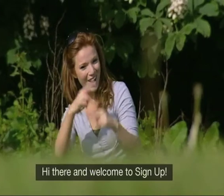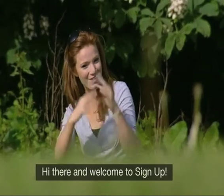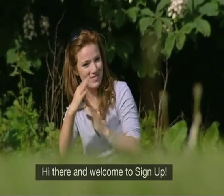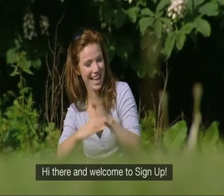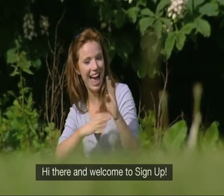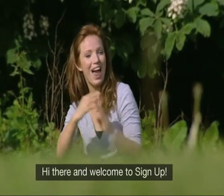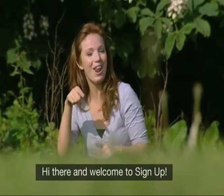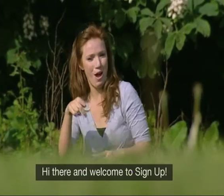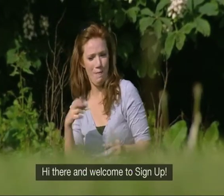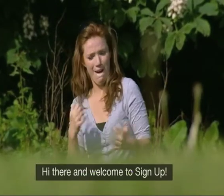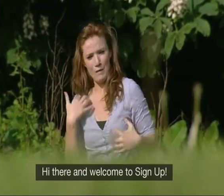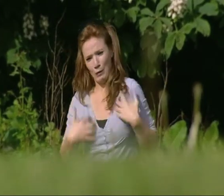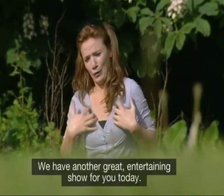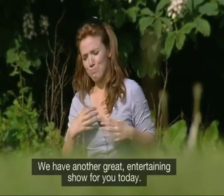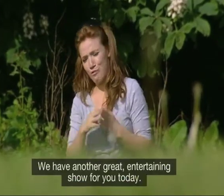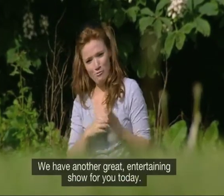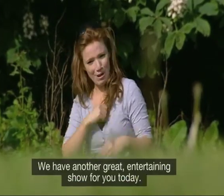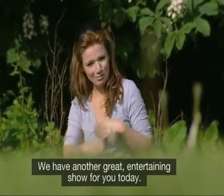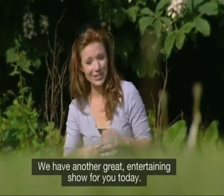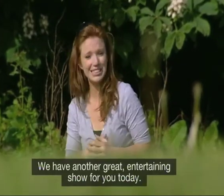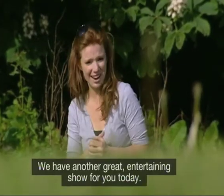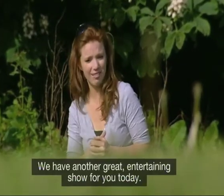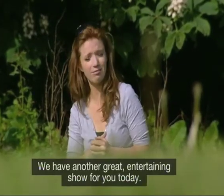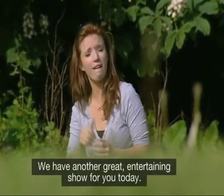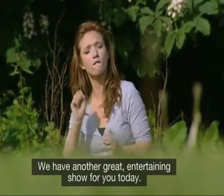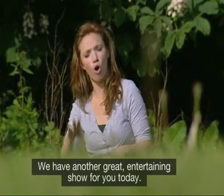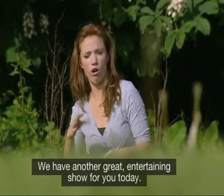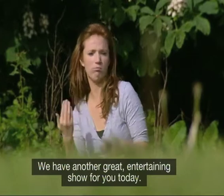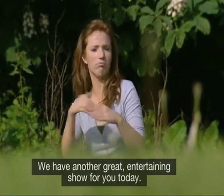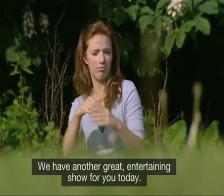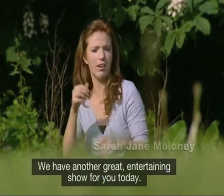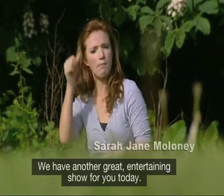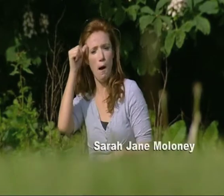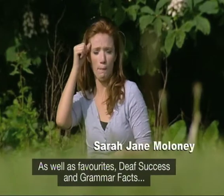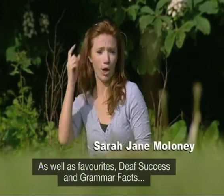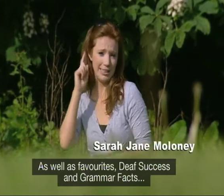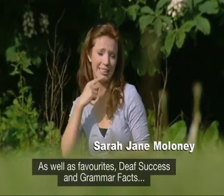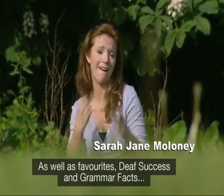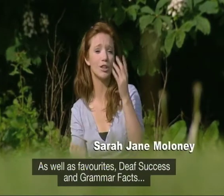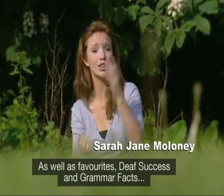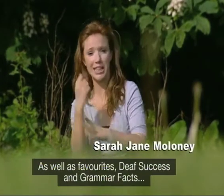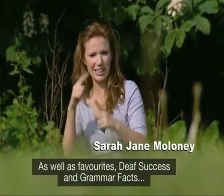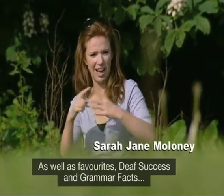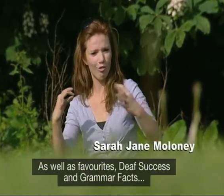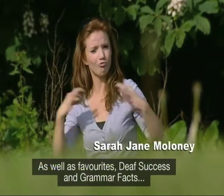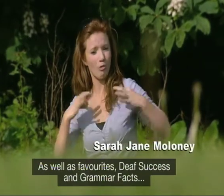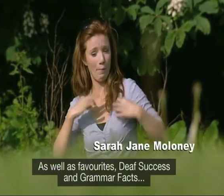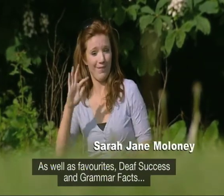Hi there, and welcome to Sign Up. We have another great entertaining show for you today, as well as favourites, deaf success and grammar